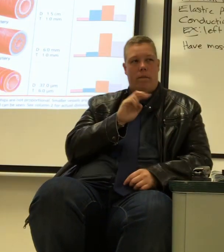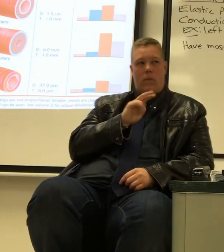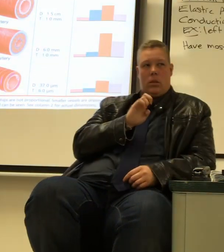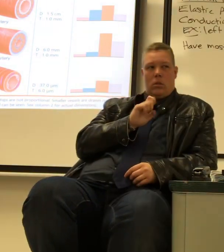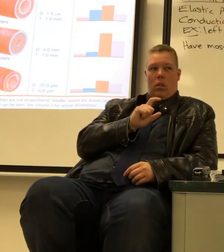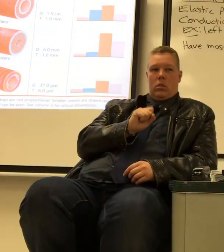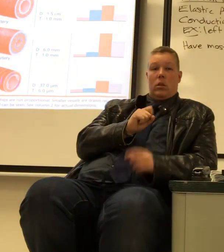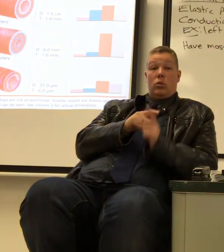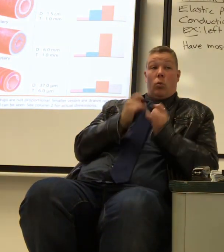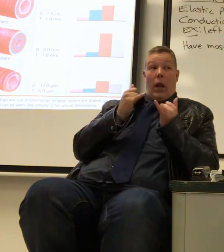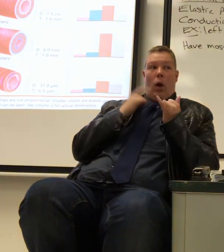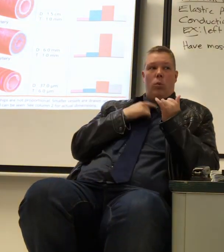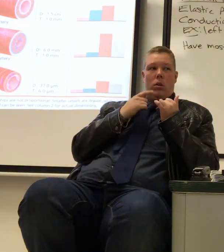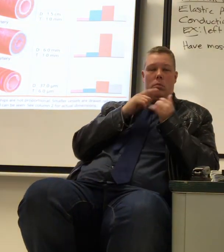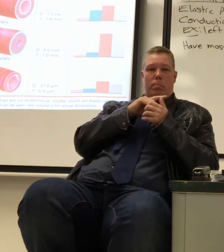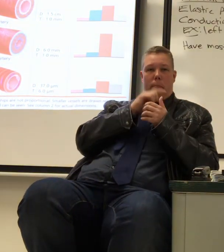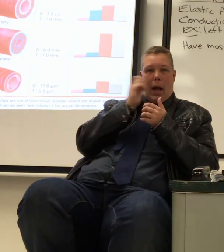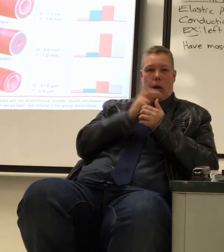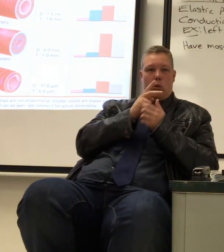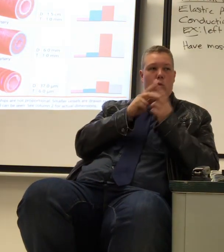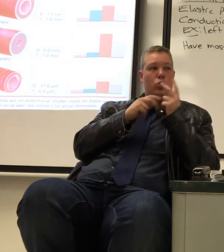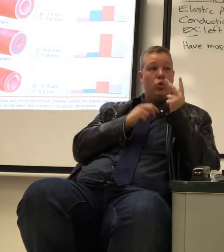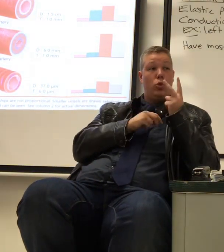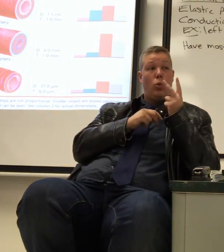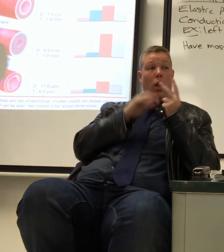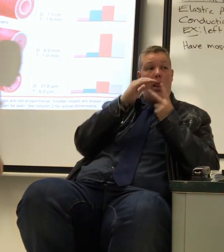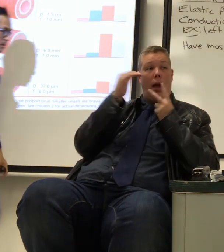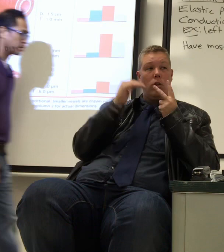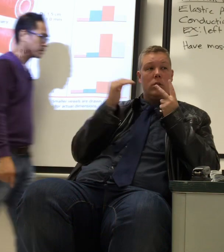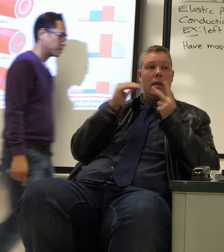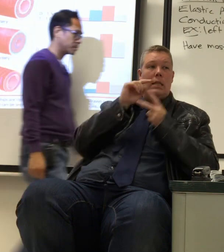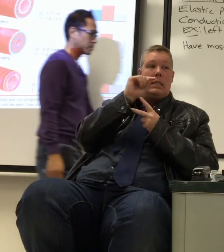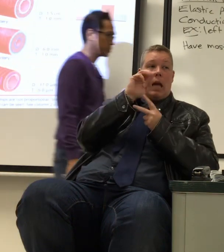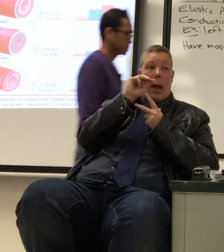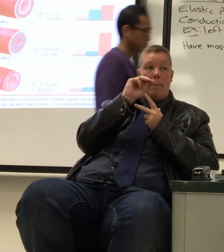layers. A TM, TI, no TA.